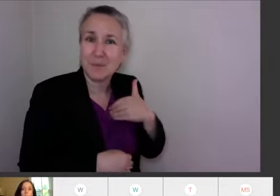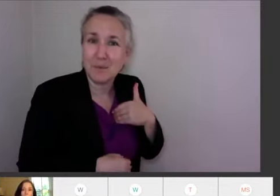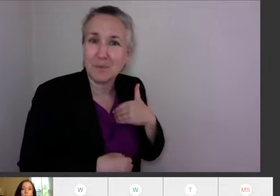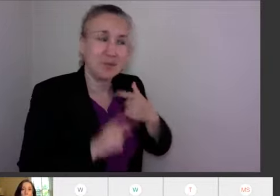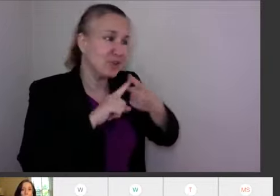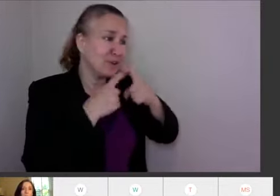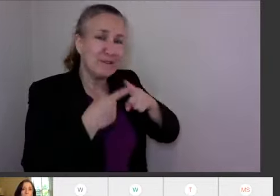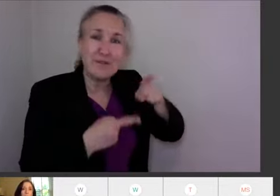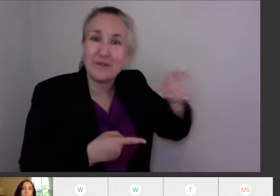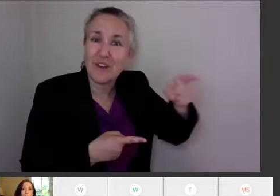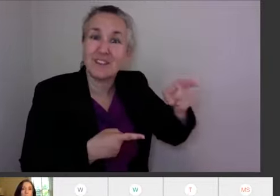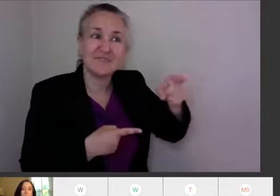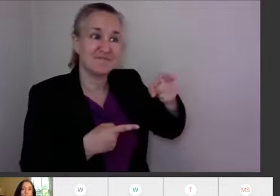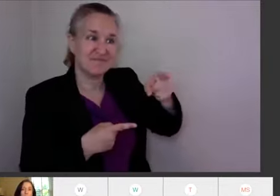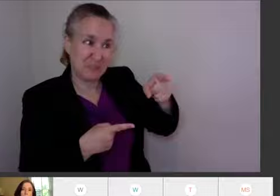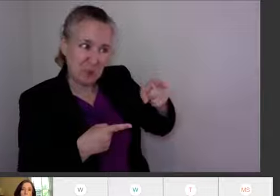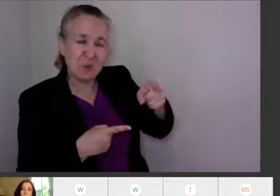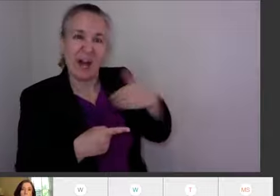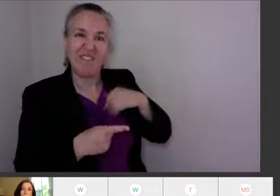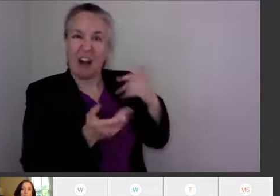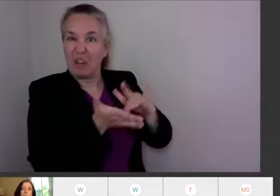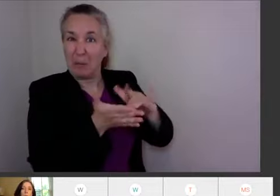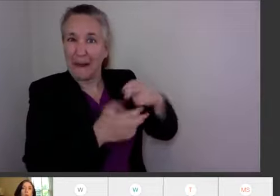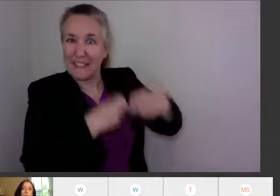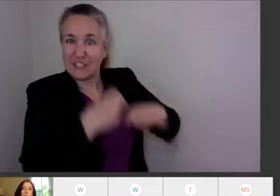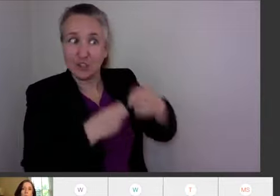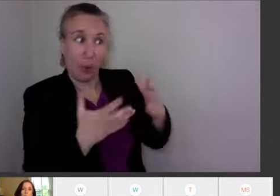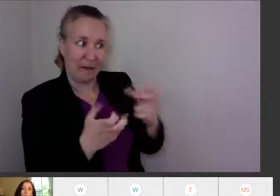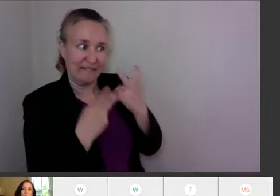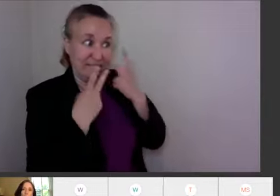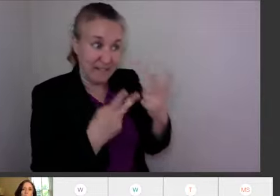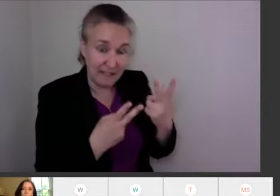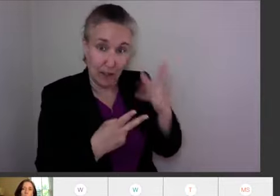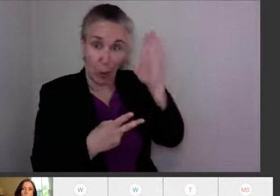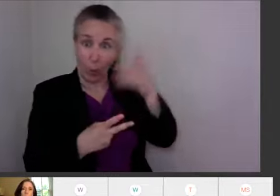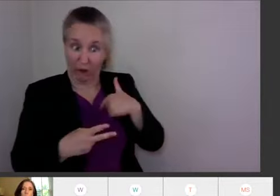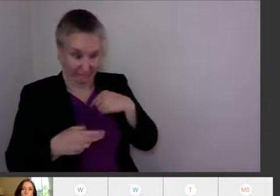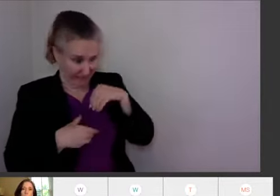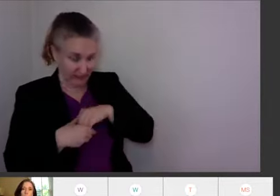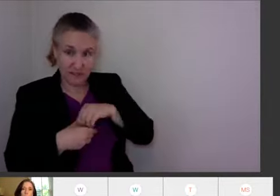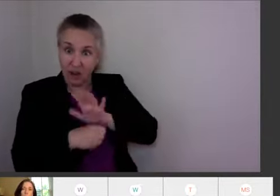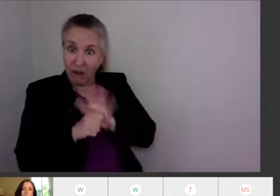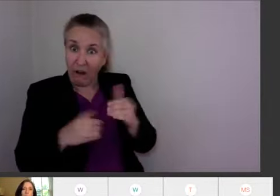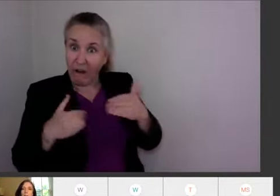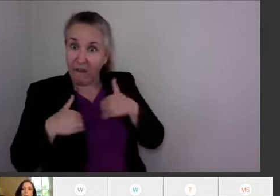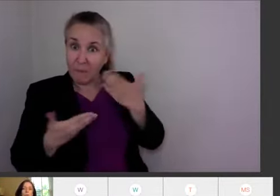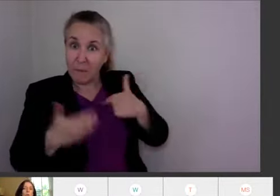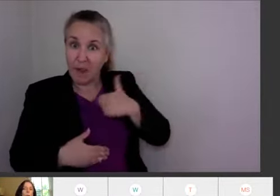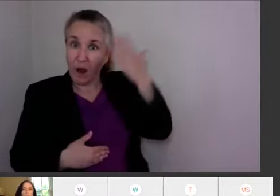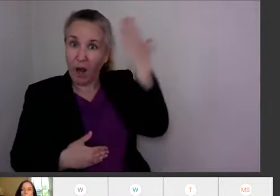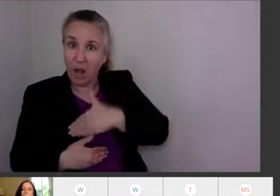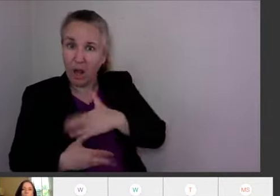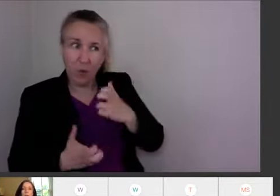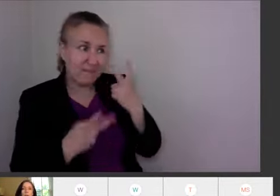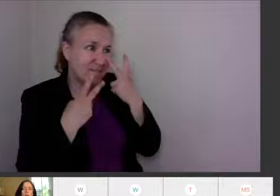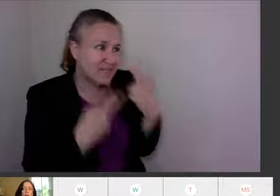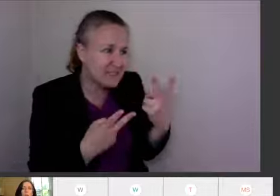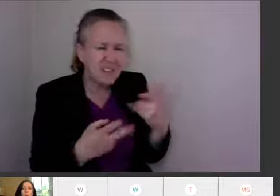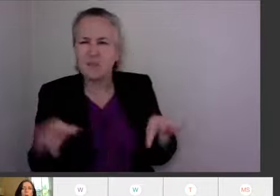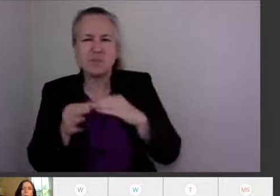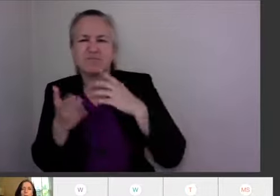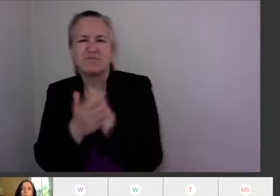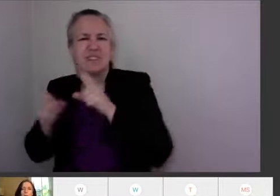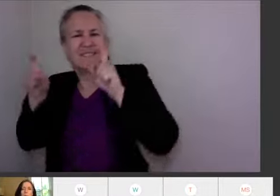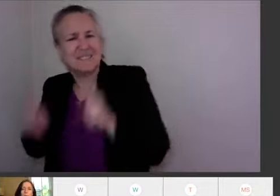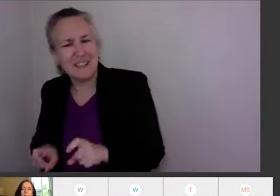that has an underlying medical condition that puts them at greater risk of COVID-19. You know, for whatever the reason is, just